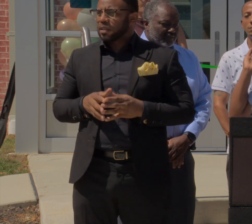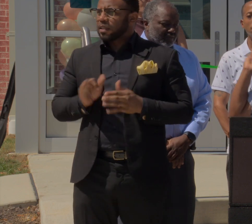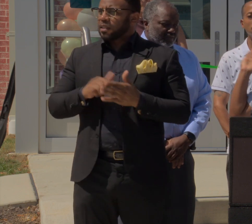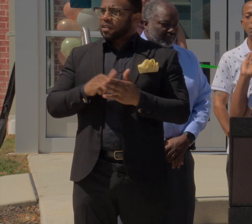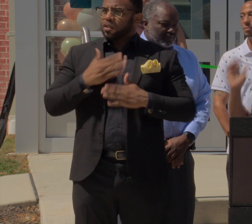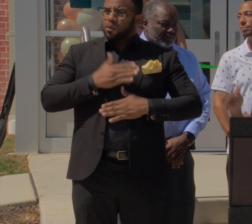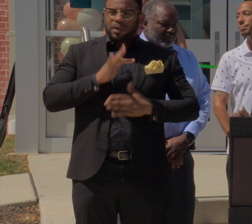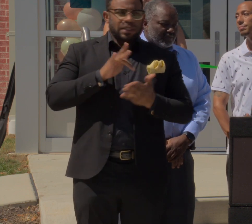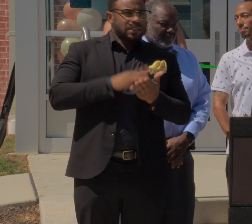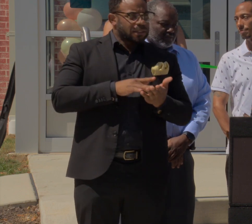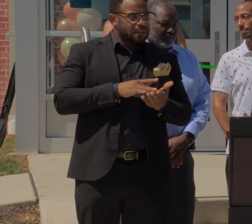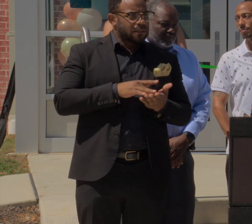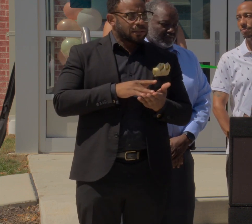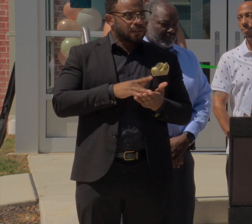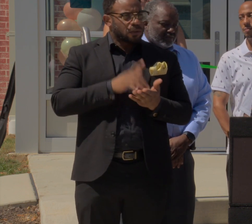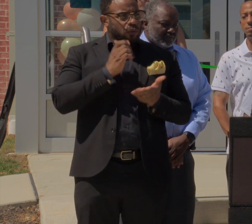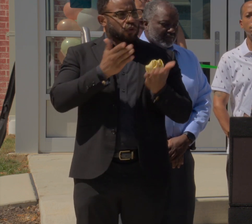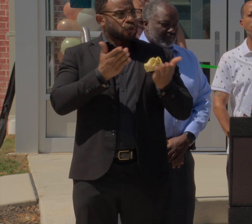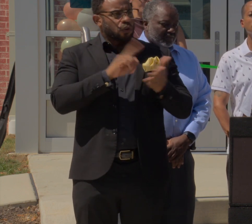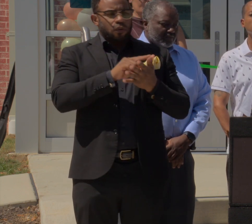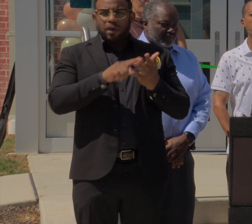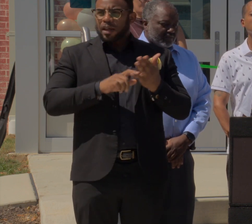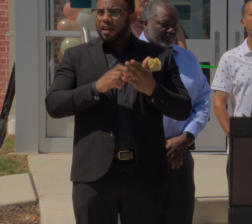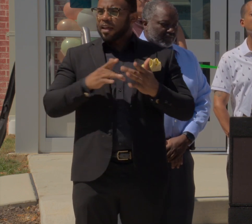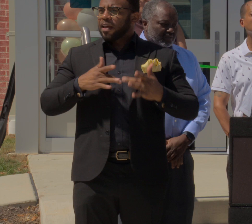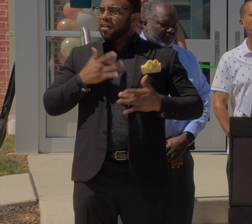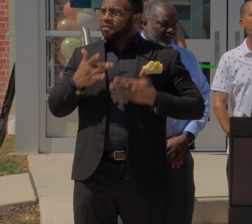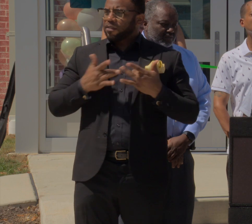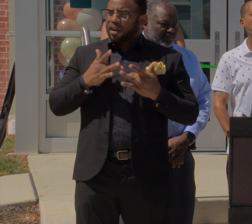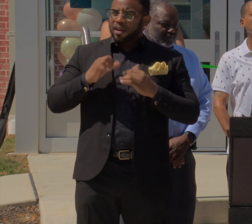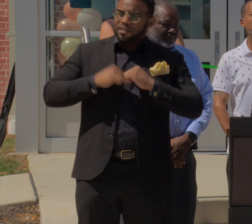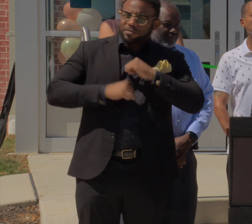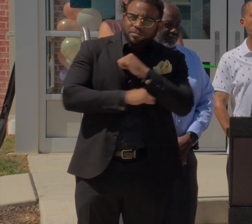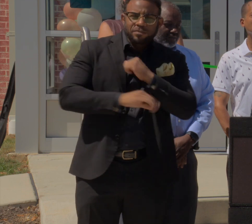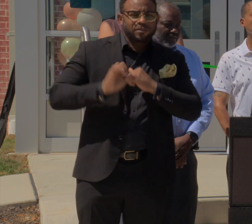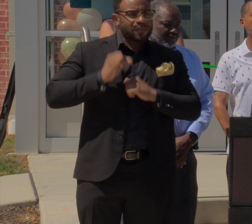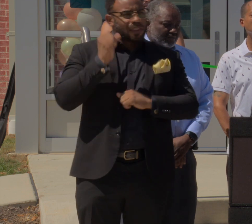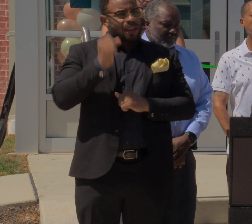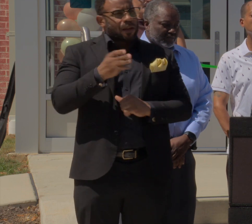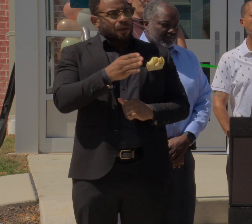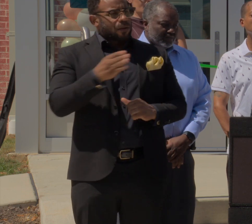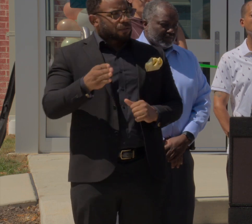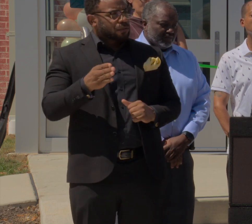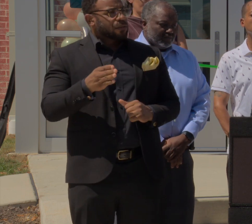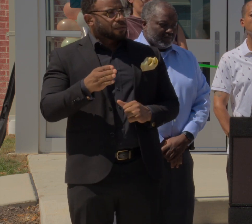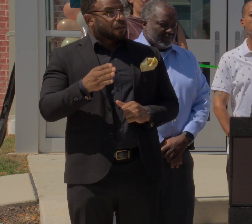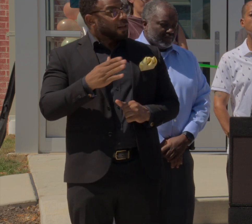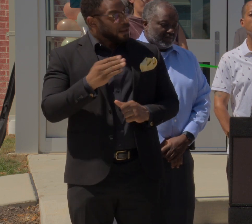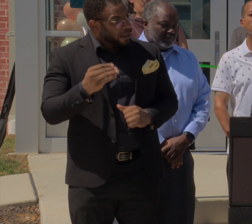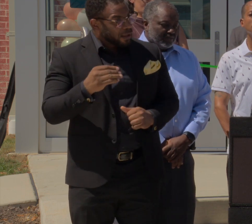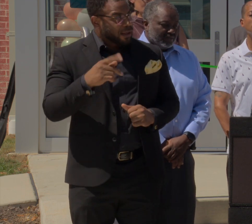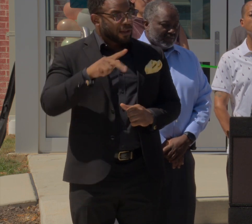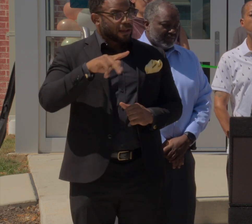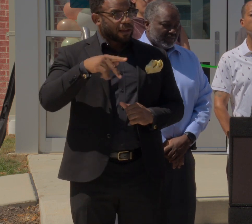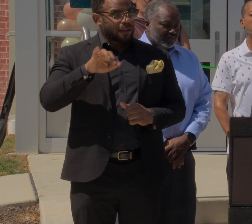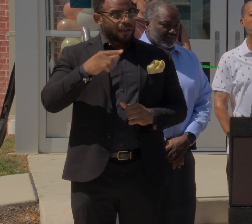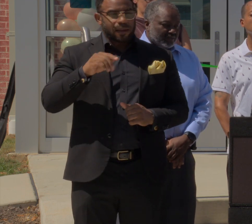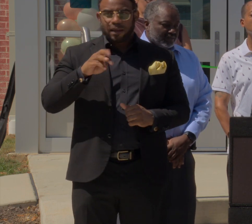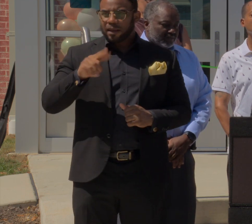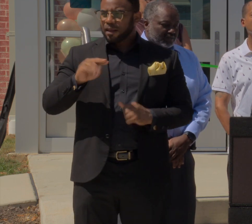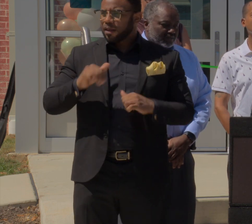This recreation center will serve as a vital pillar to our South Baltimore and Pigtown